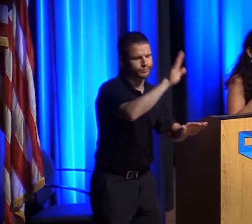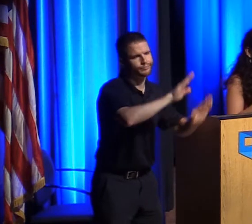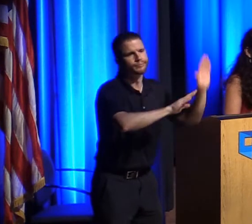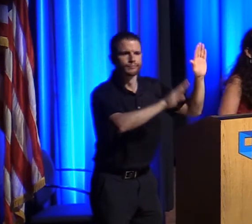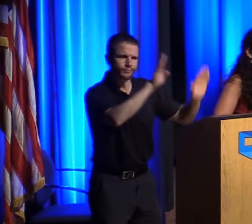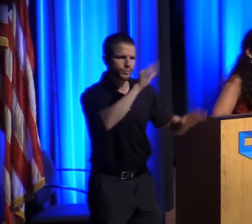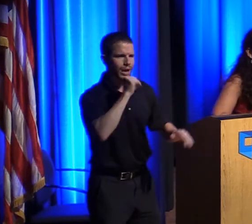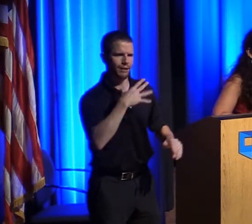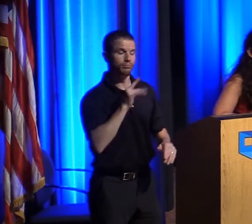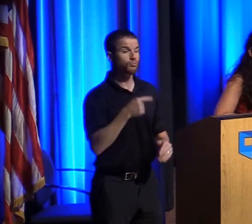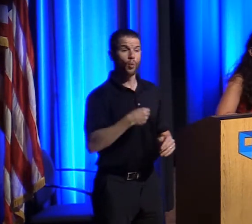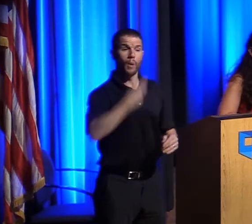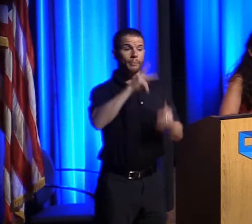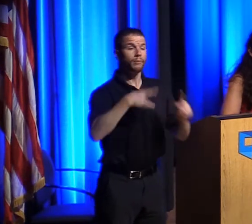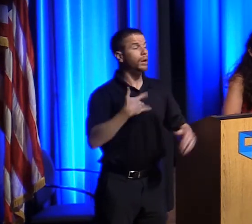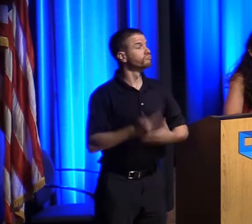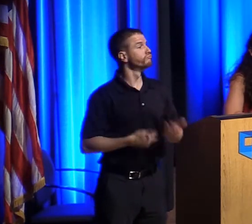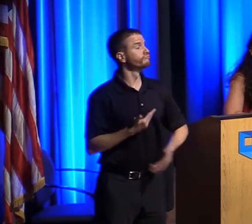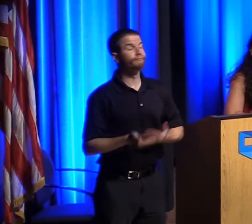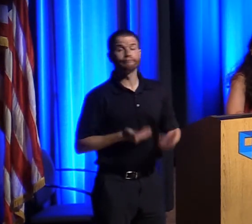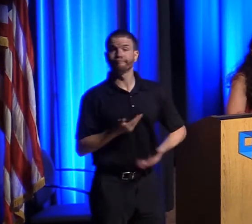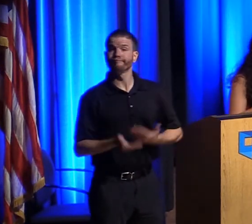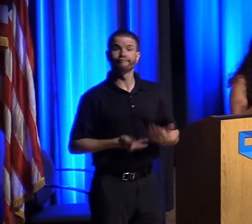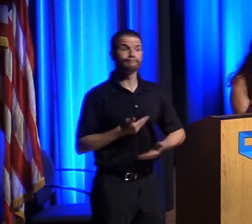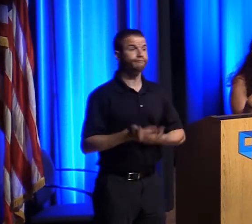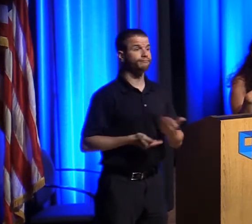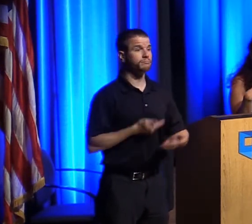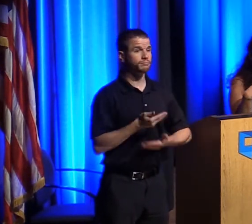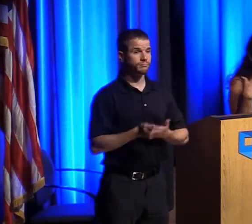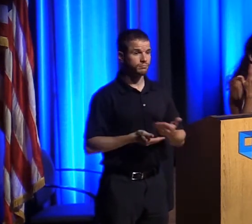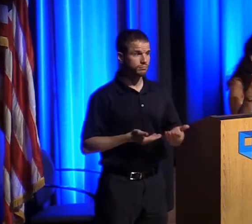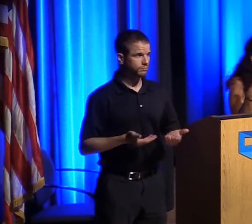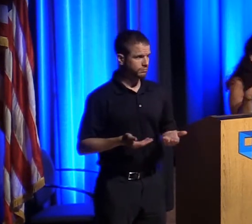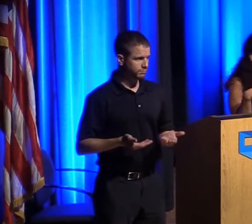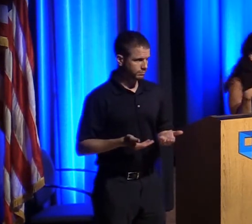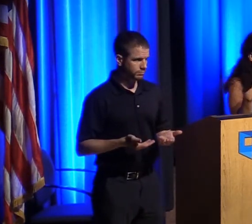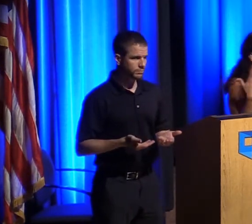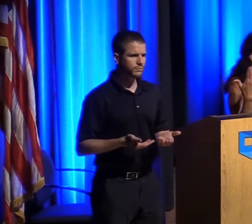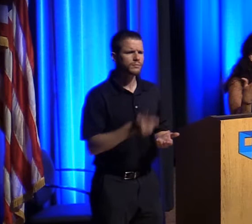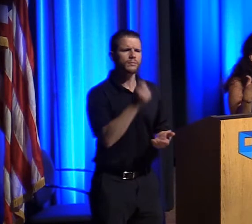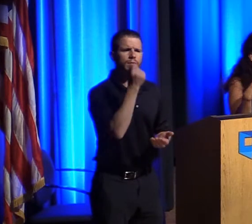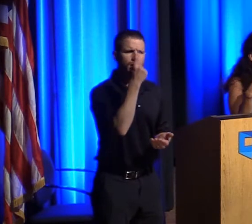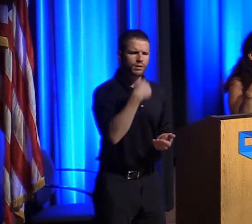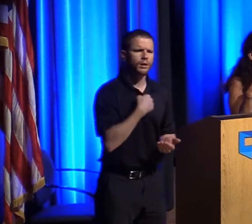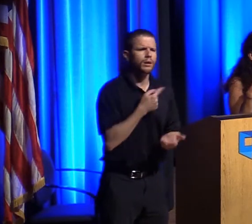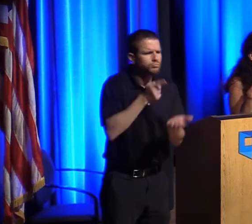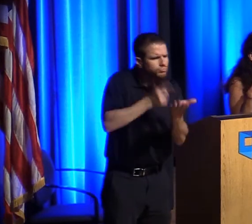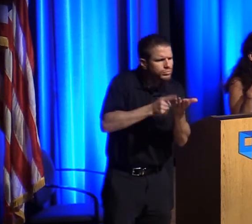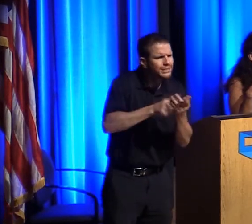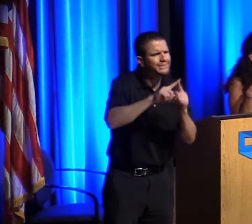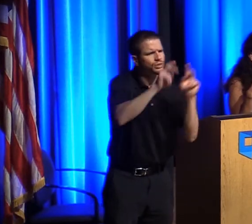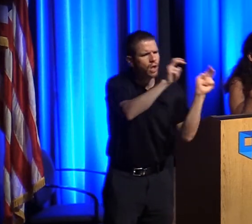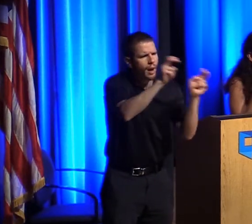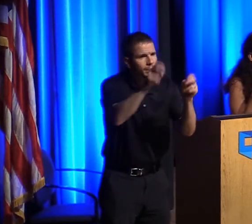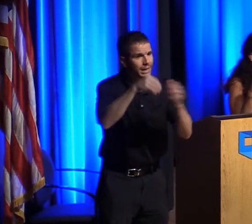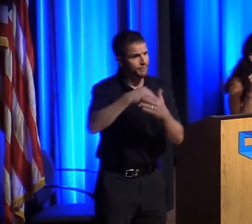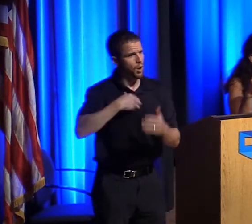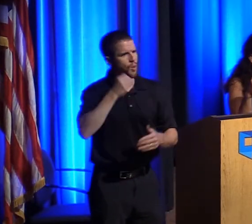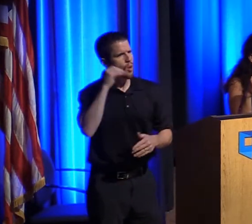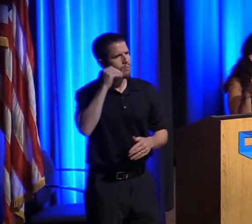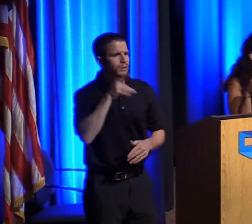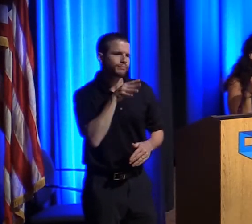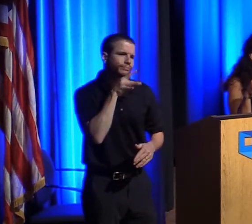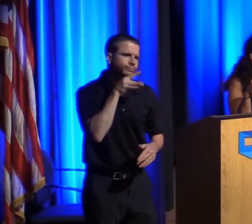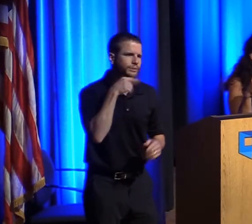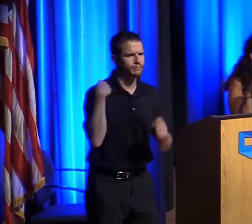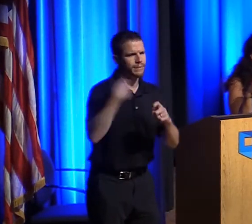time. And so she was, we talk about Mexico all the time, we speak Spanish in the house, and so she was never